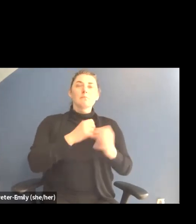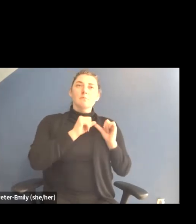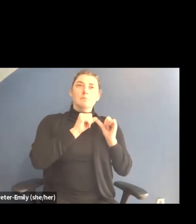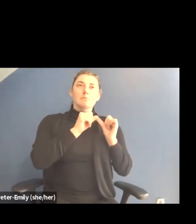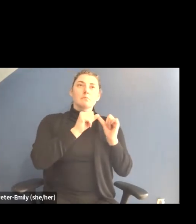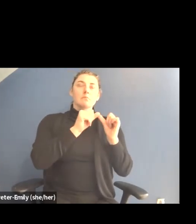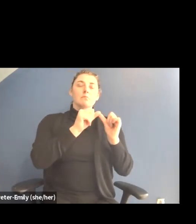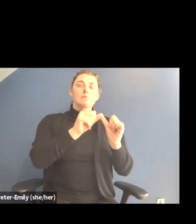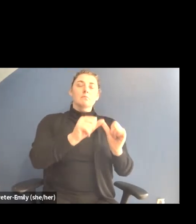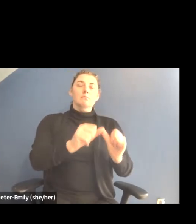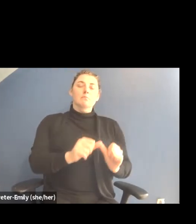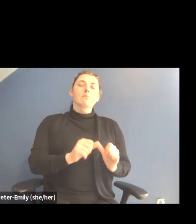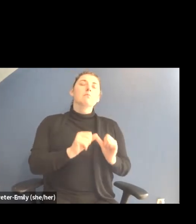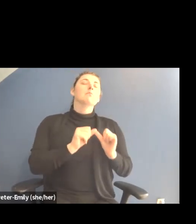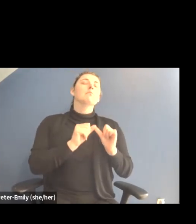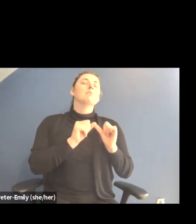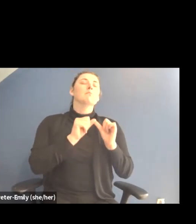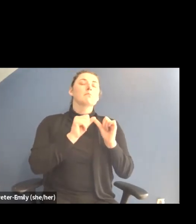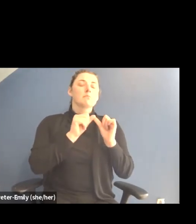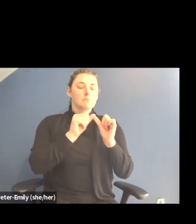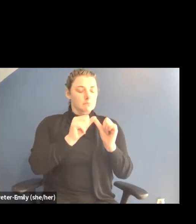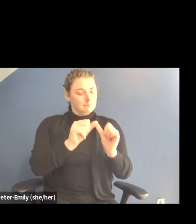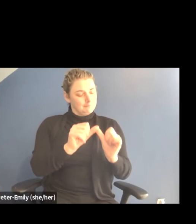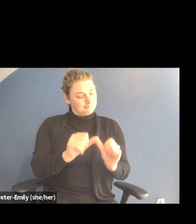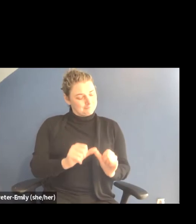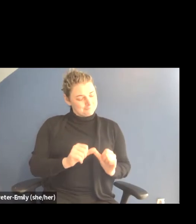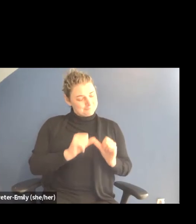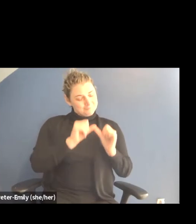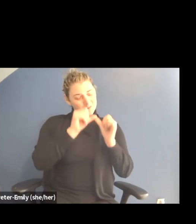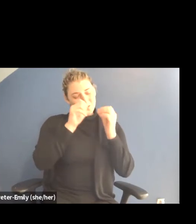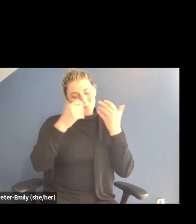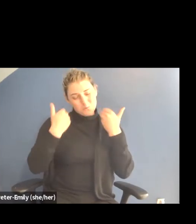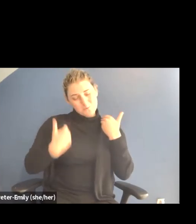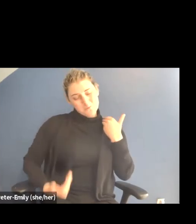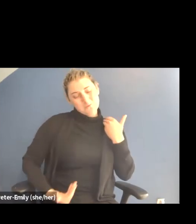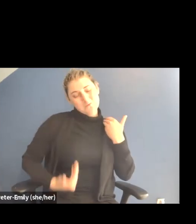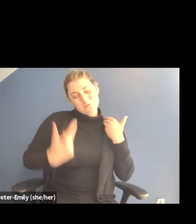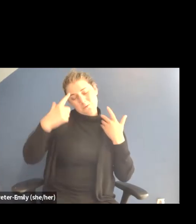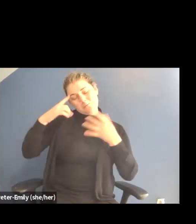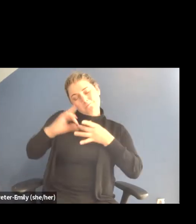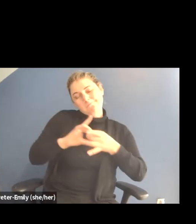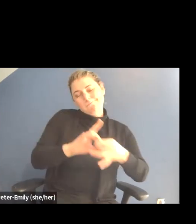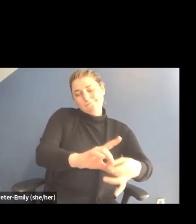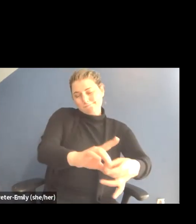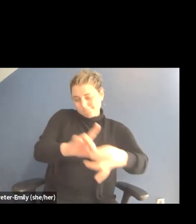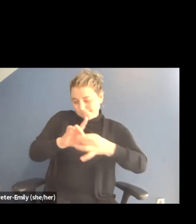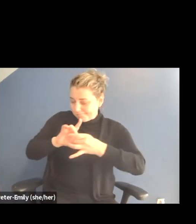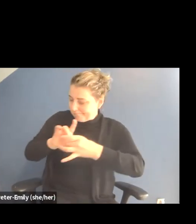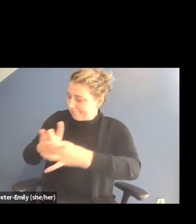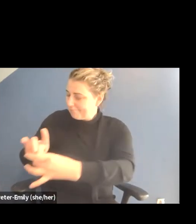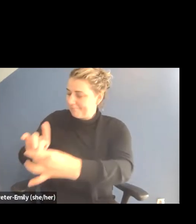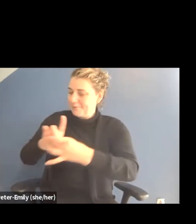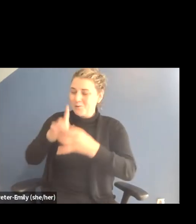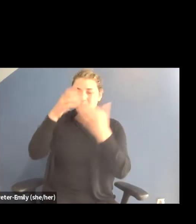good skin, your smile, your tribe, your you.